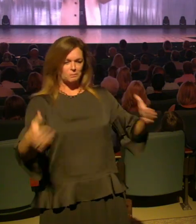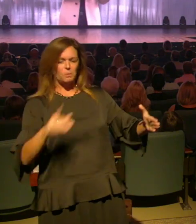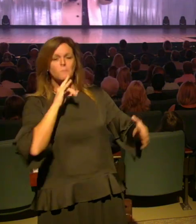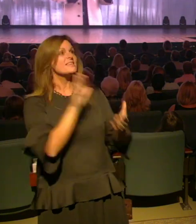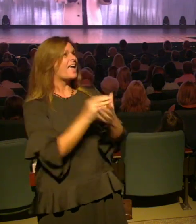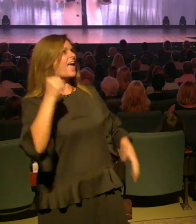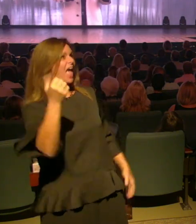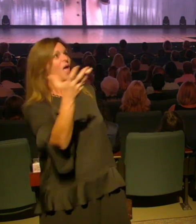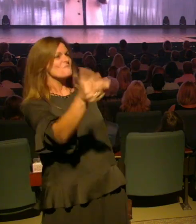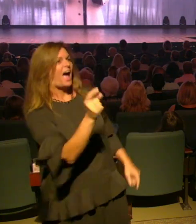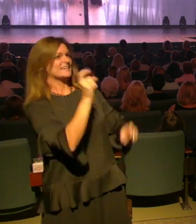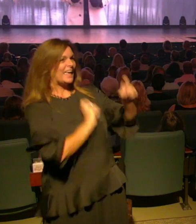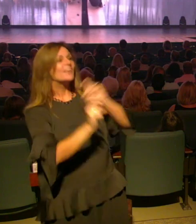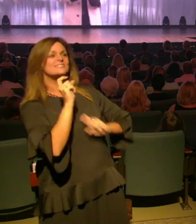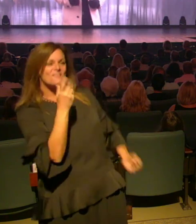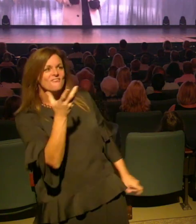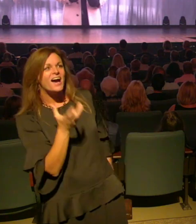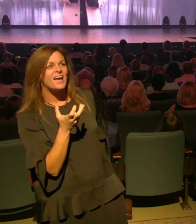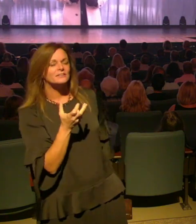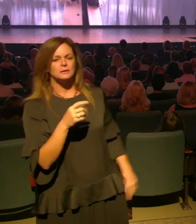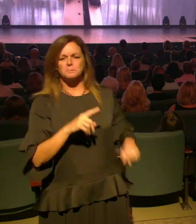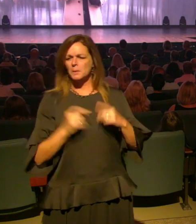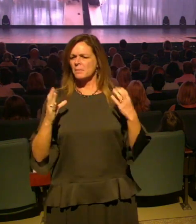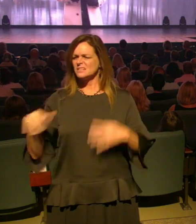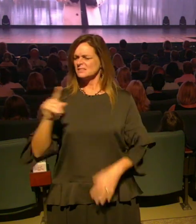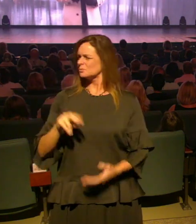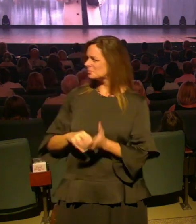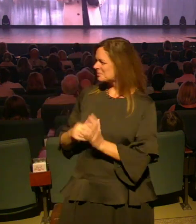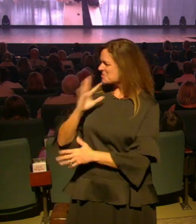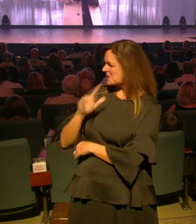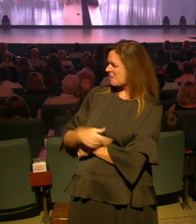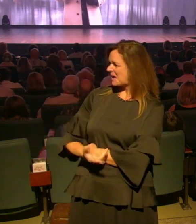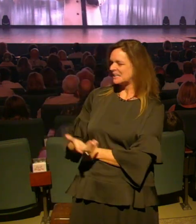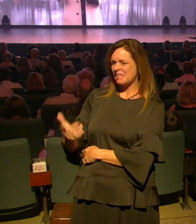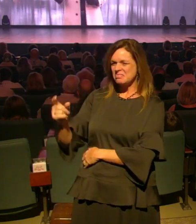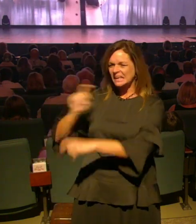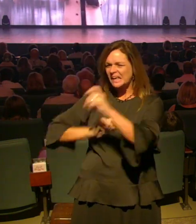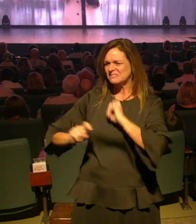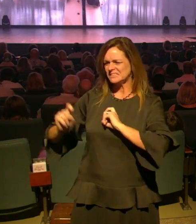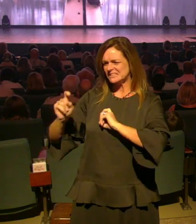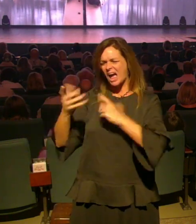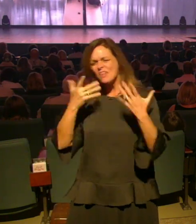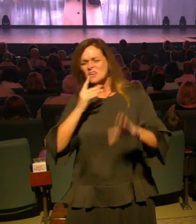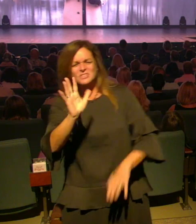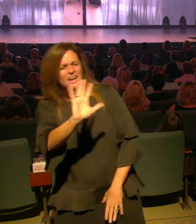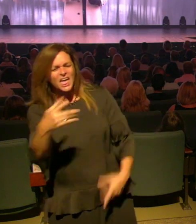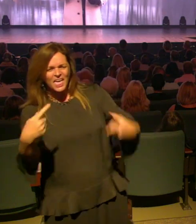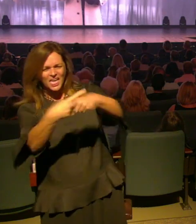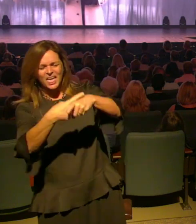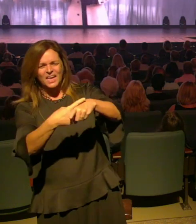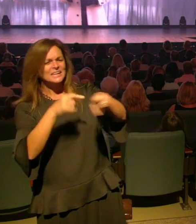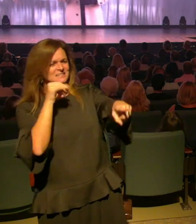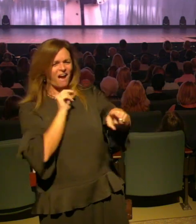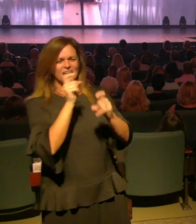yeah. But many of you would be wondering, what do you mean, Todd? It's all about the gifts. I thought you just said that it's